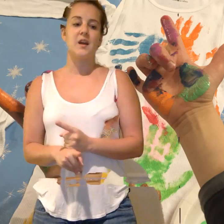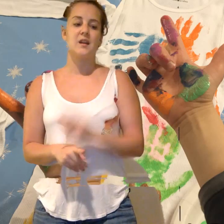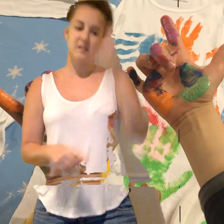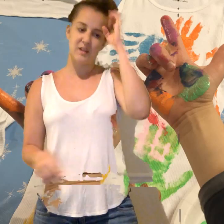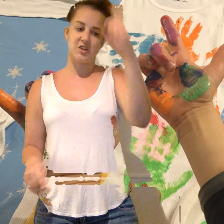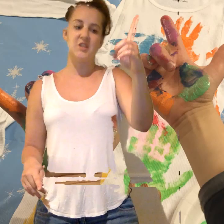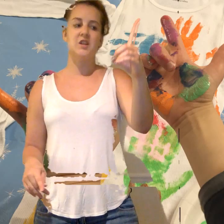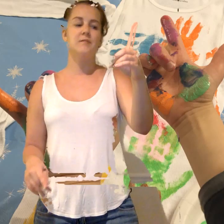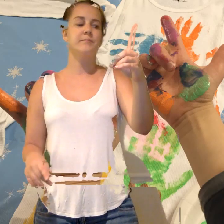appropriate education.